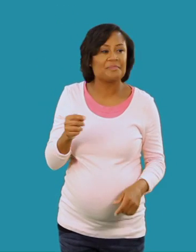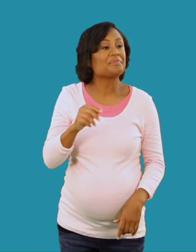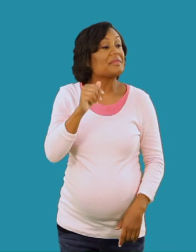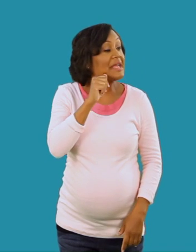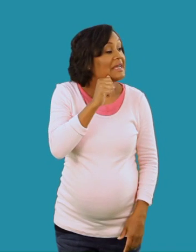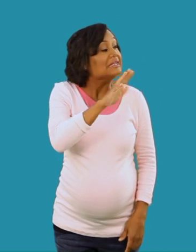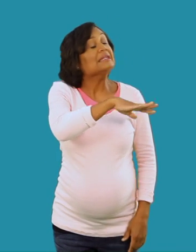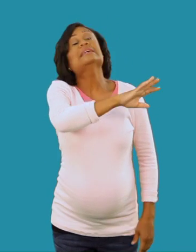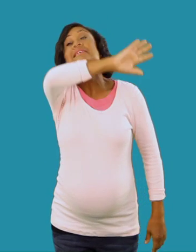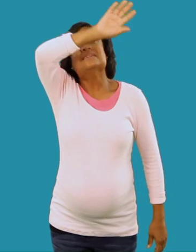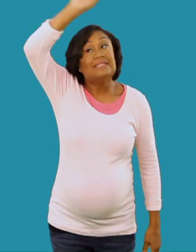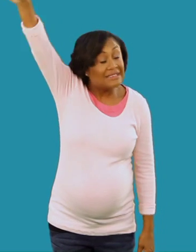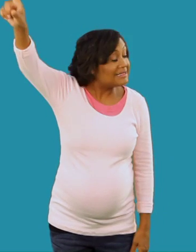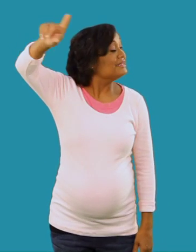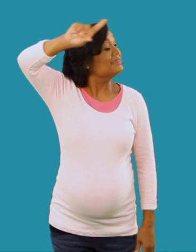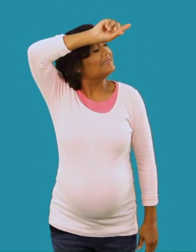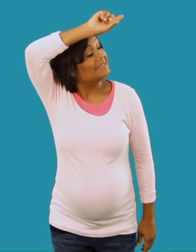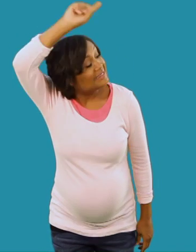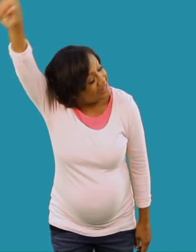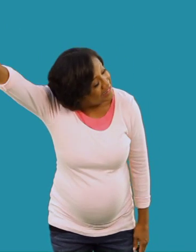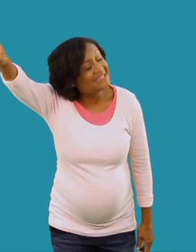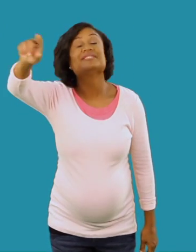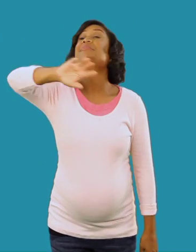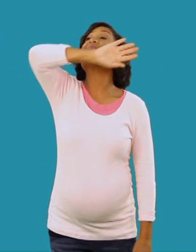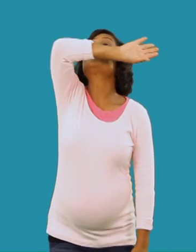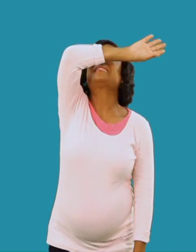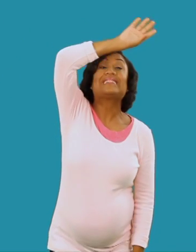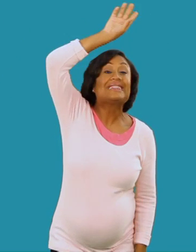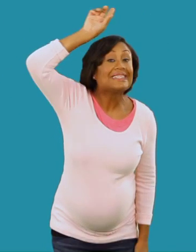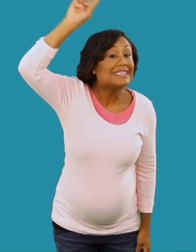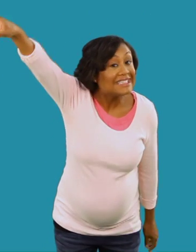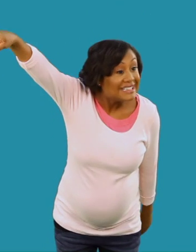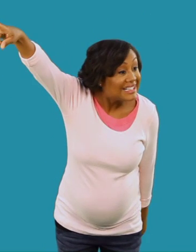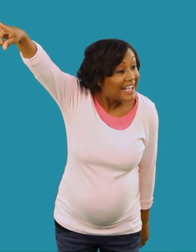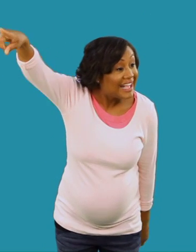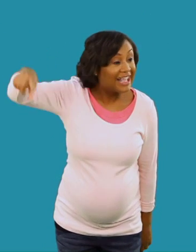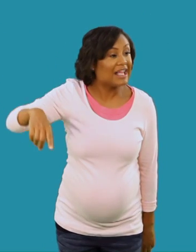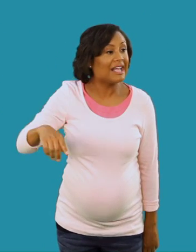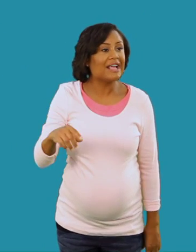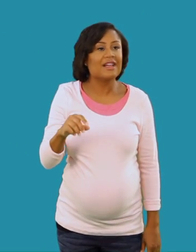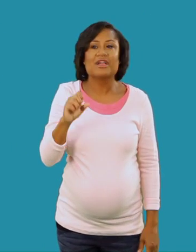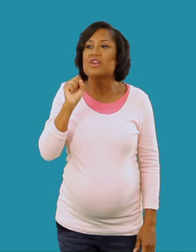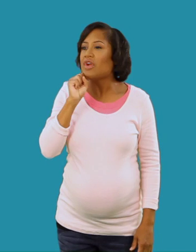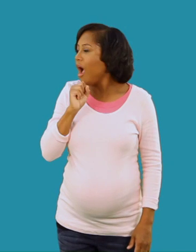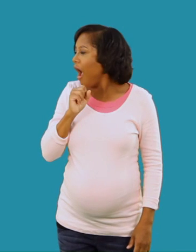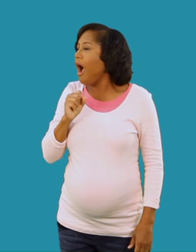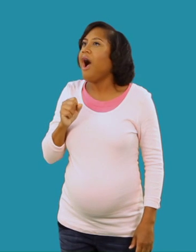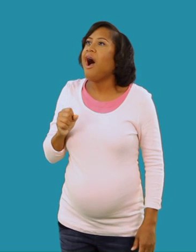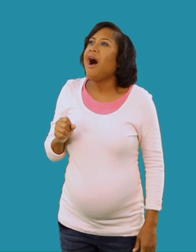in the air and says, Over there! Wow! That's